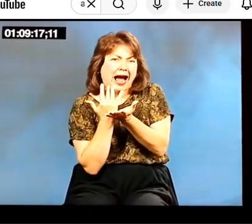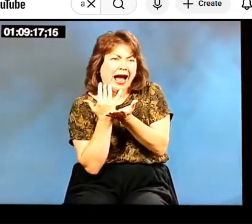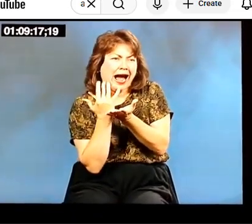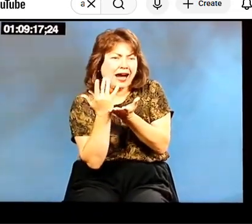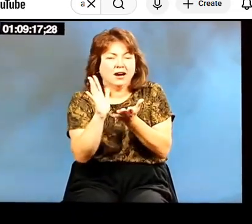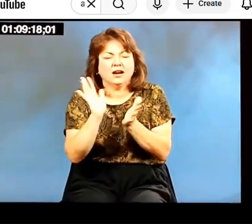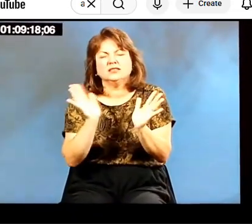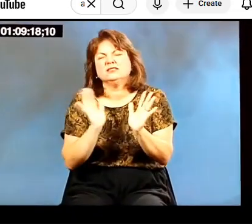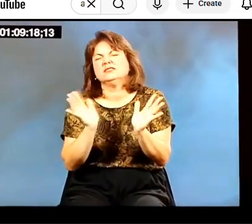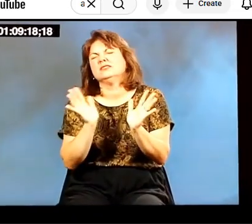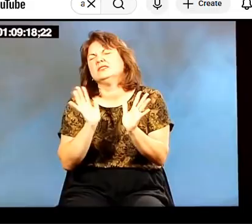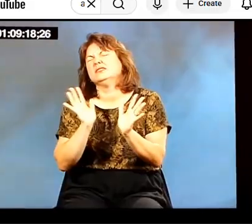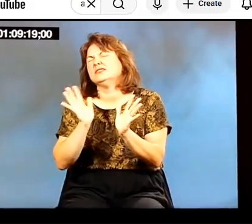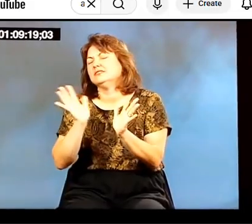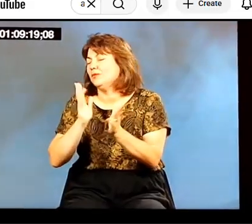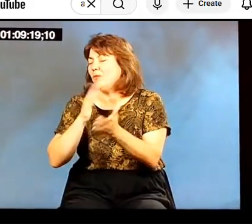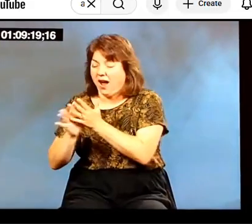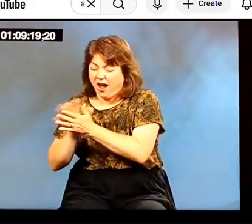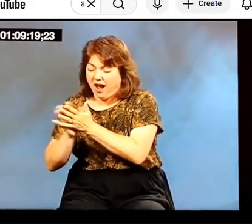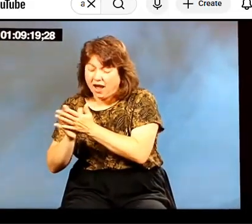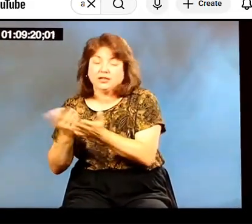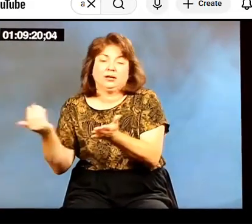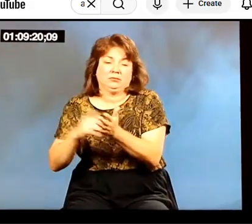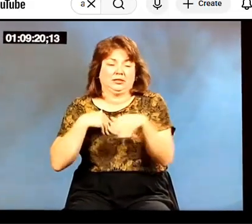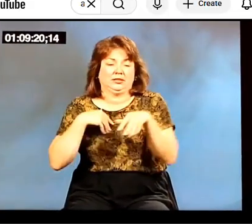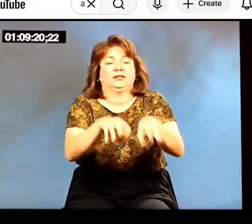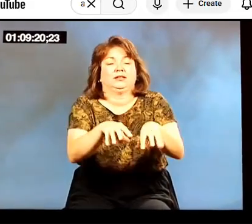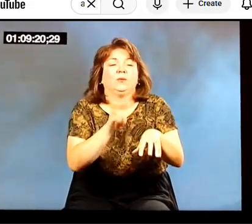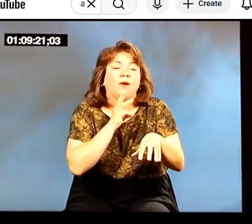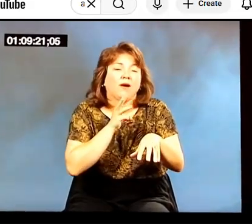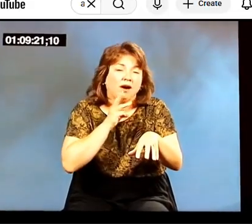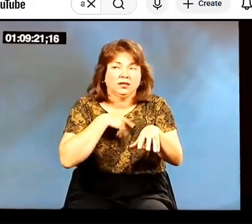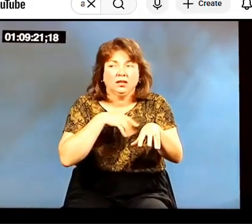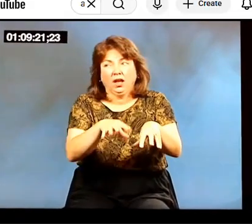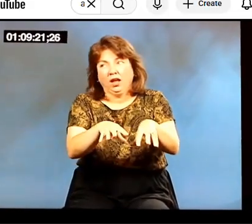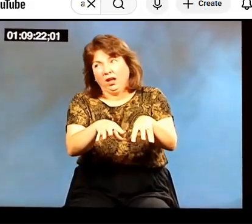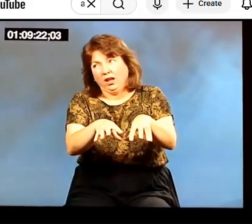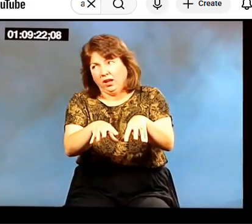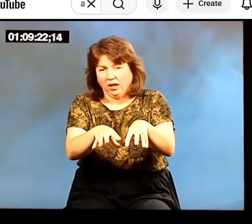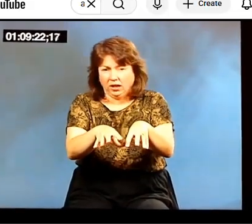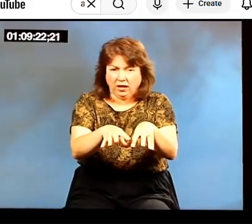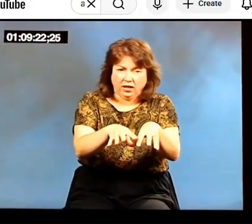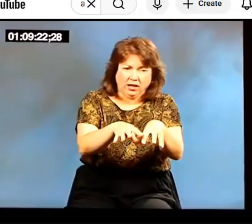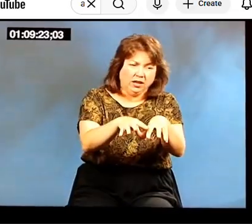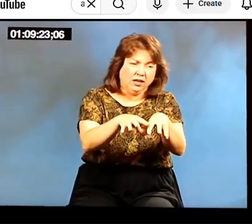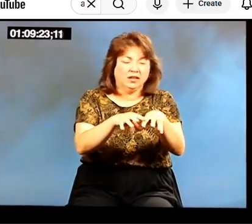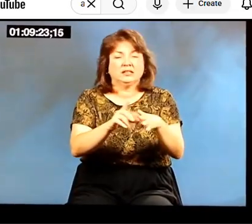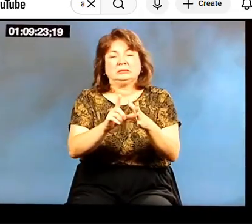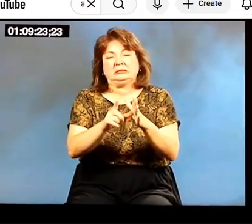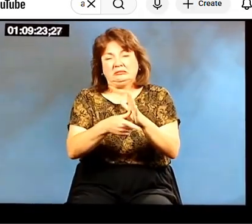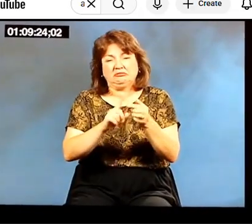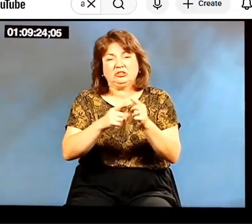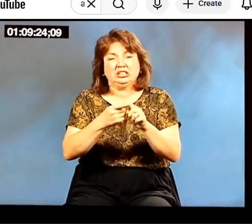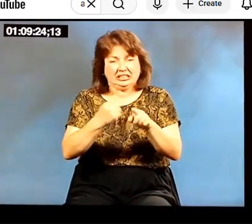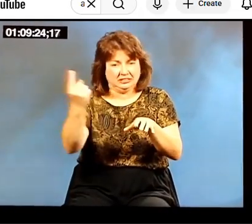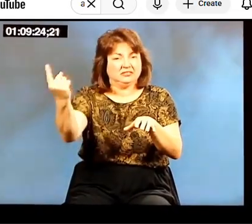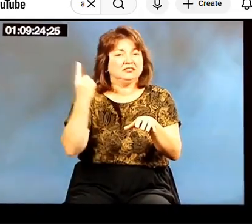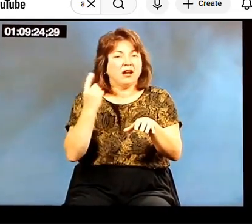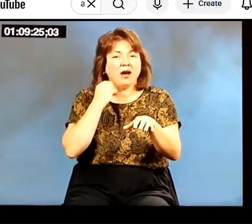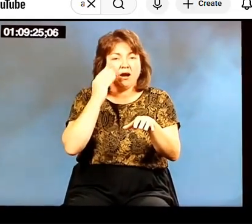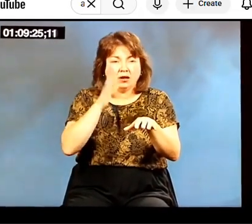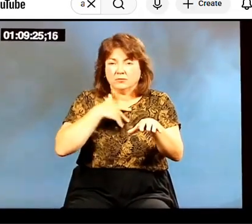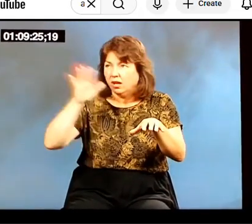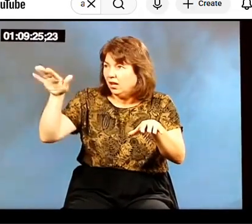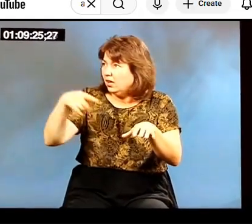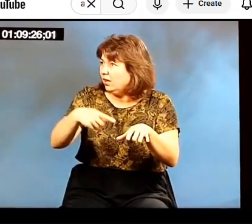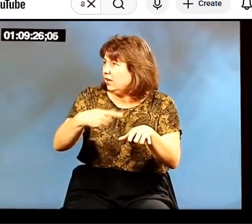my hands, and I put on the lotion, and it was really on fire now. And I went and washed my hands again and then ran back to the